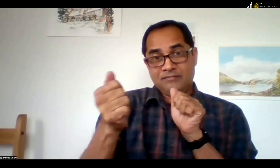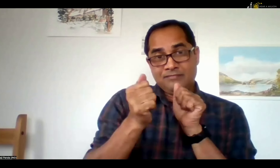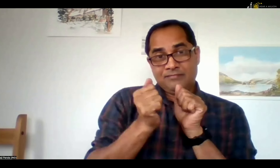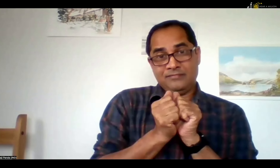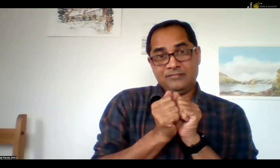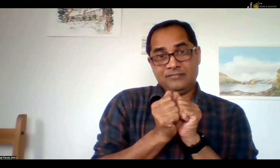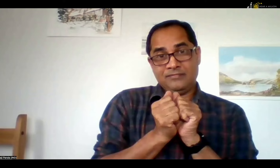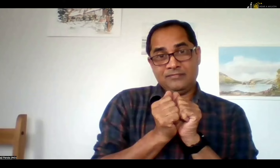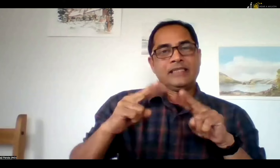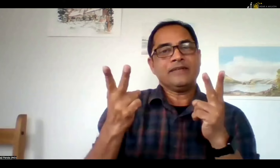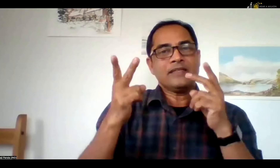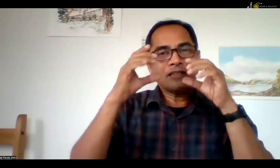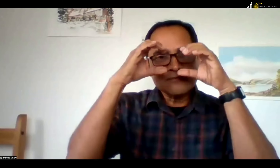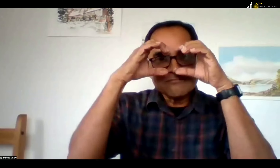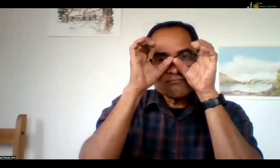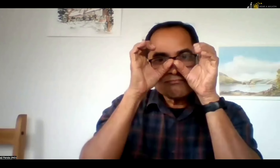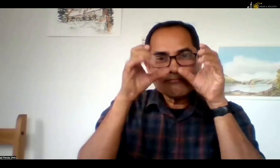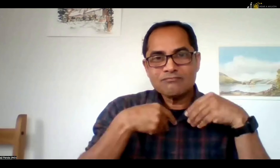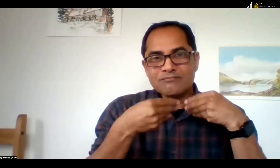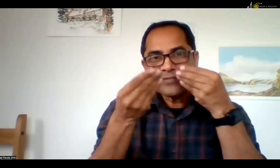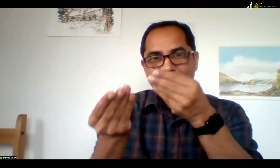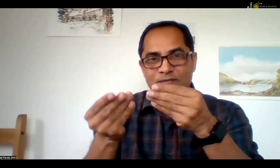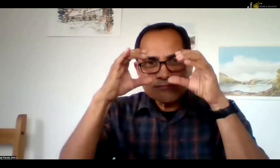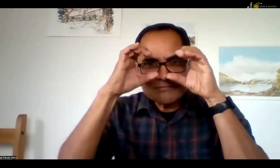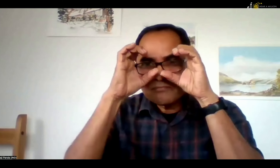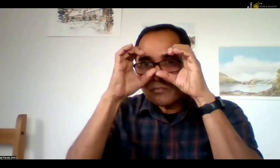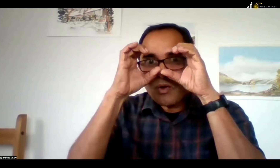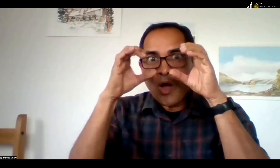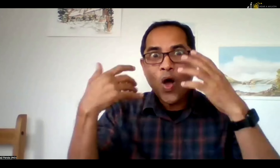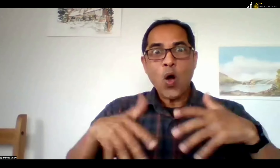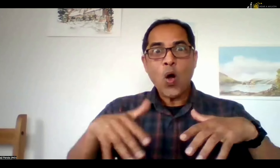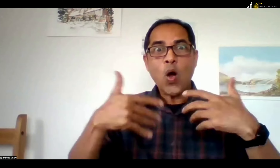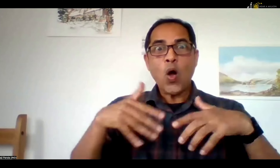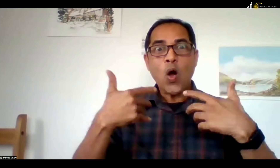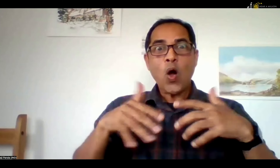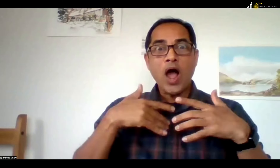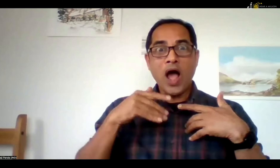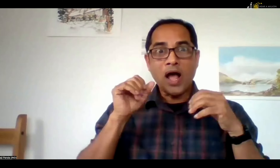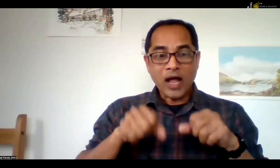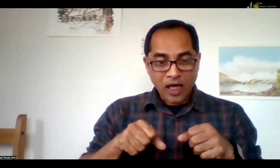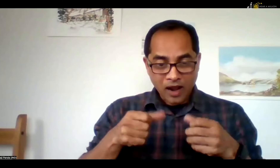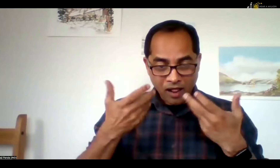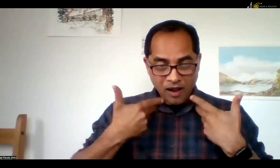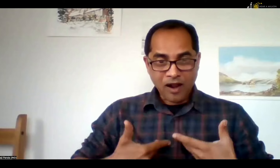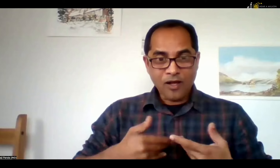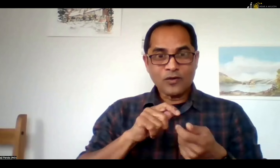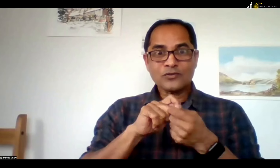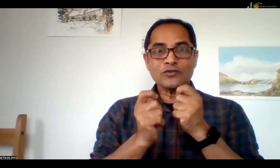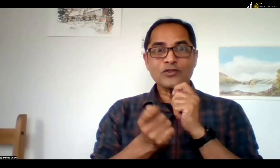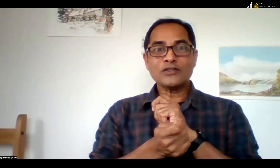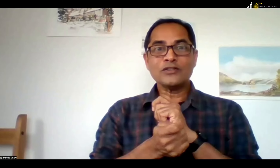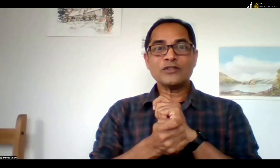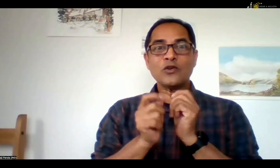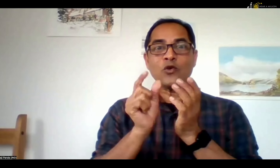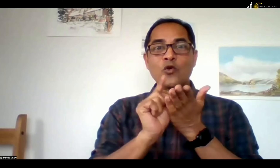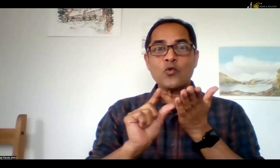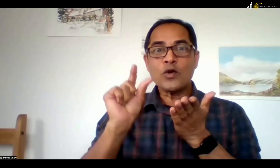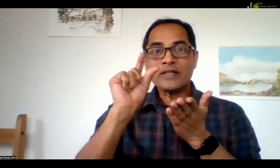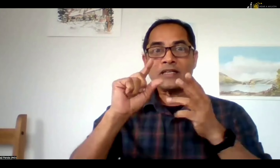ends meet. If, you just spend some time to me, I'll try to give you a different lens, which will